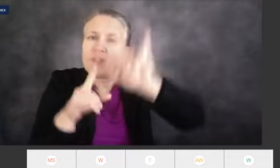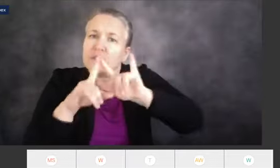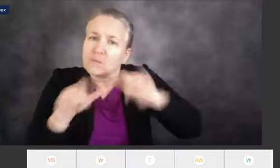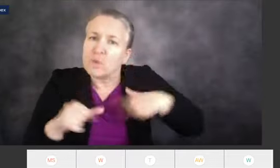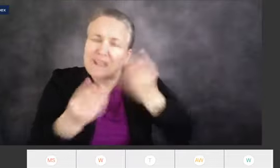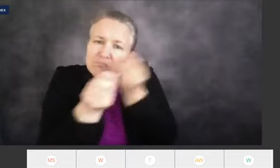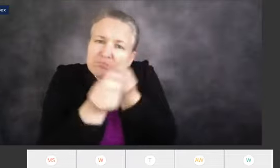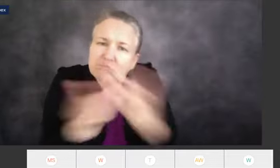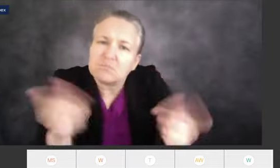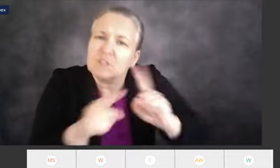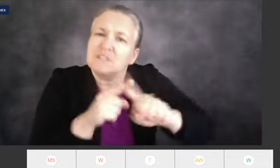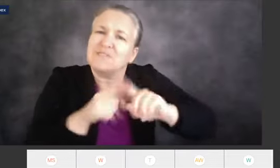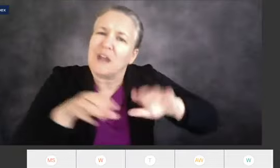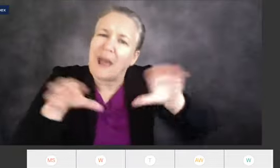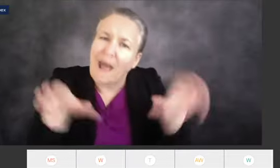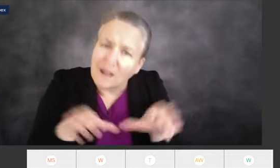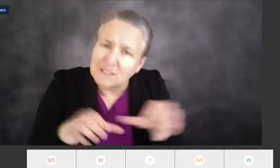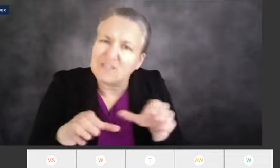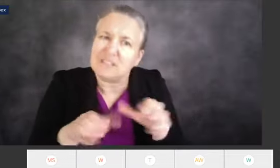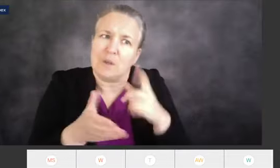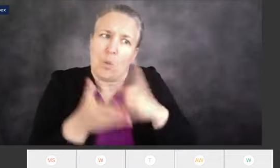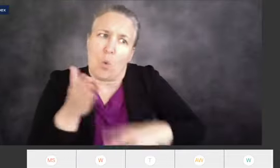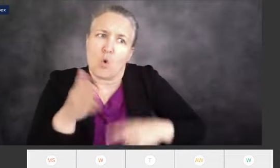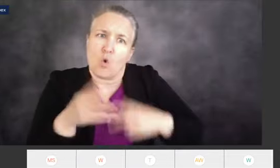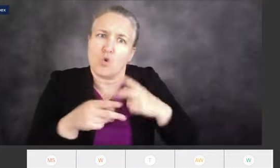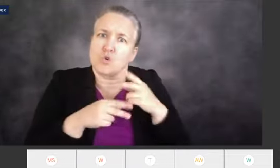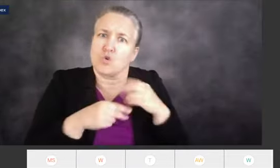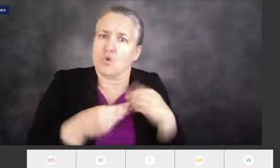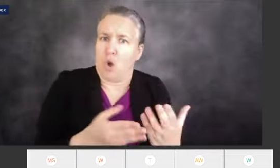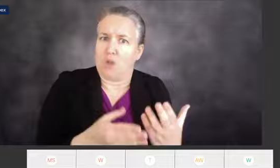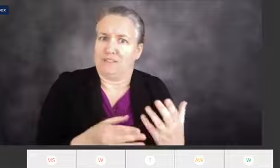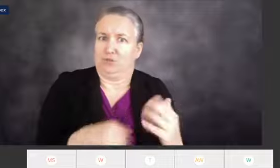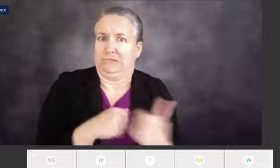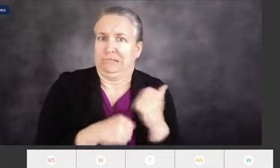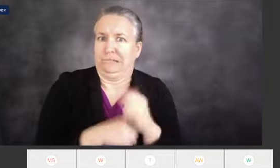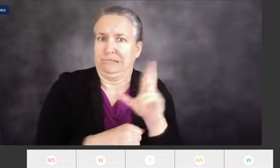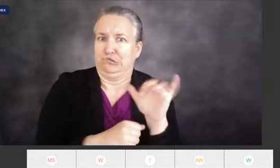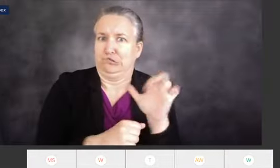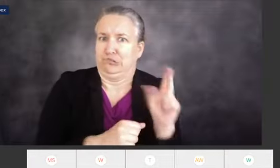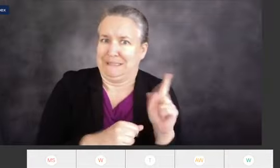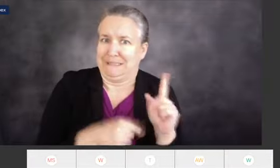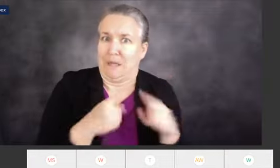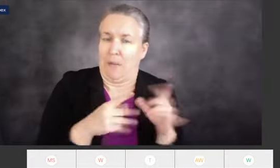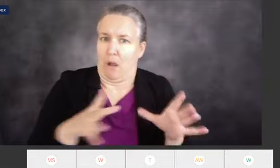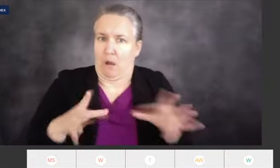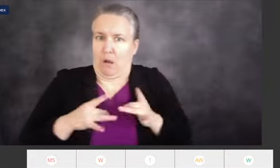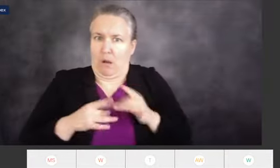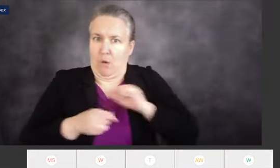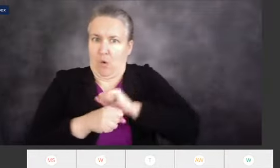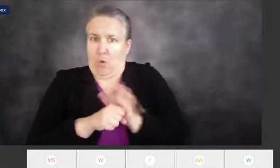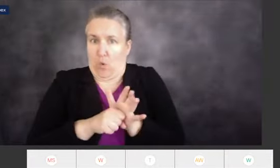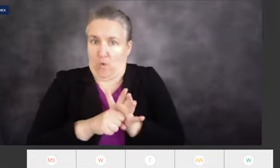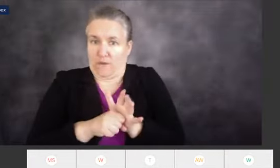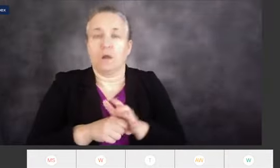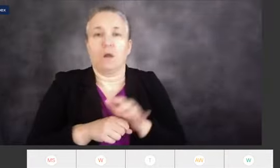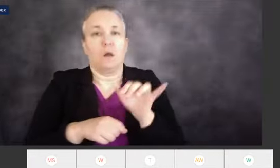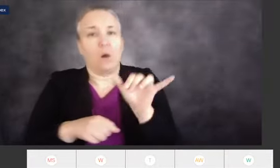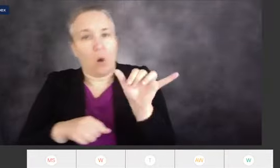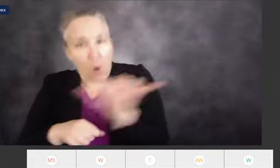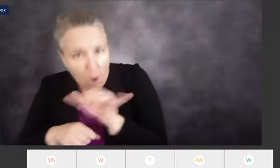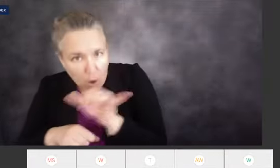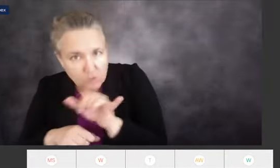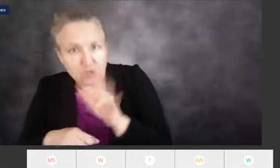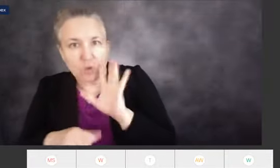of activities are putting individuals at risk. And we can also learn about what activities do not appear to